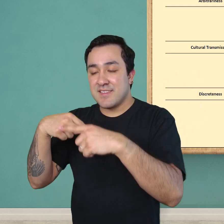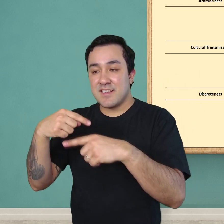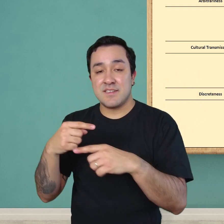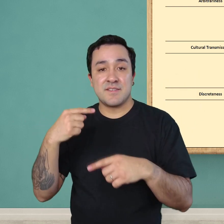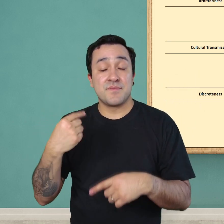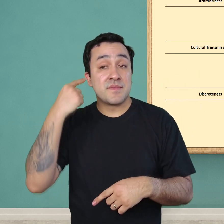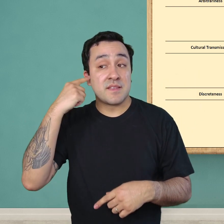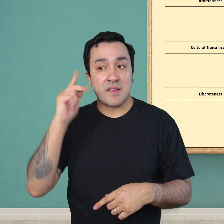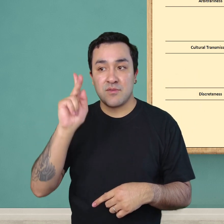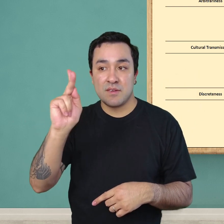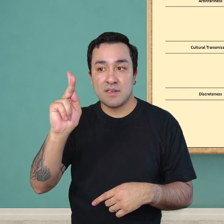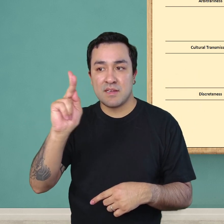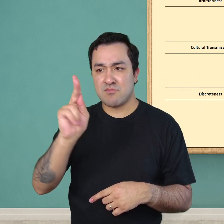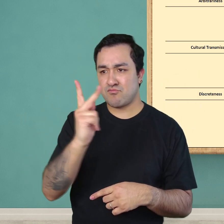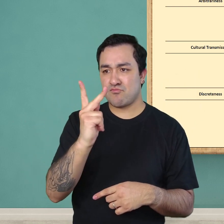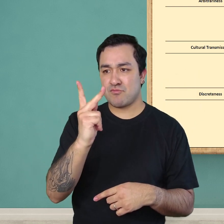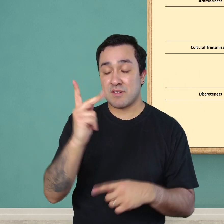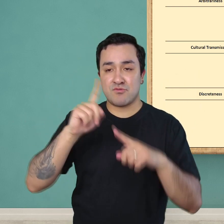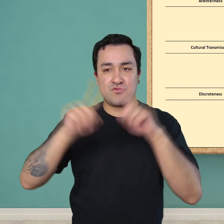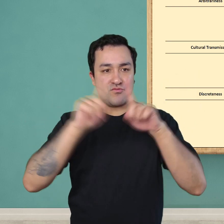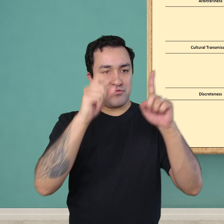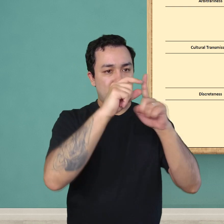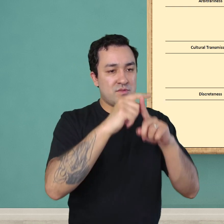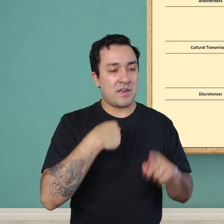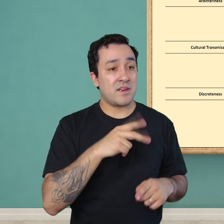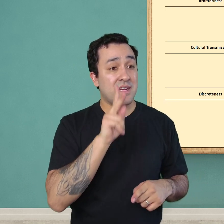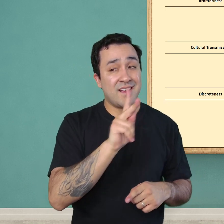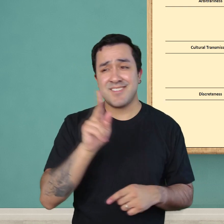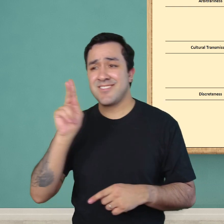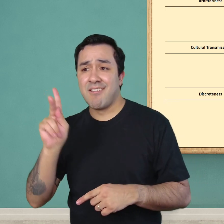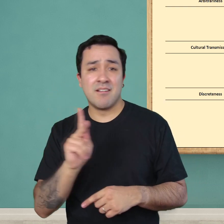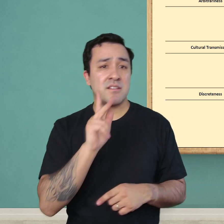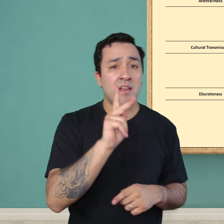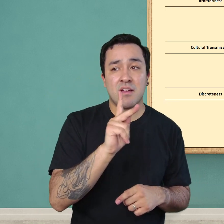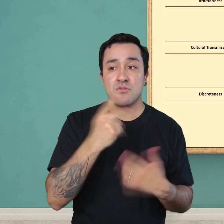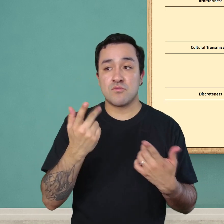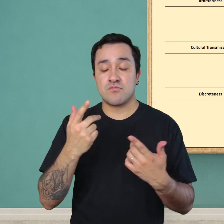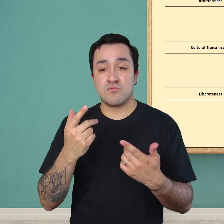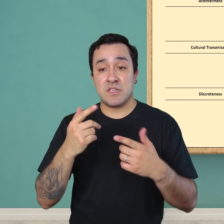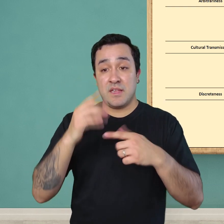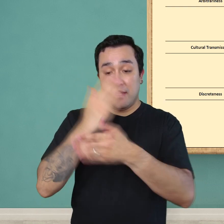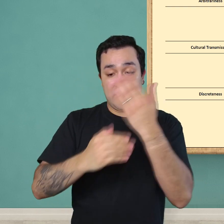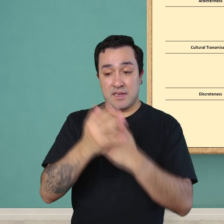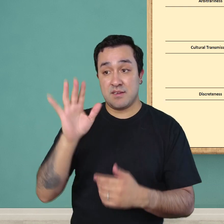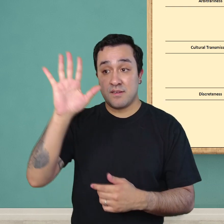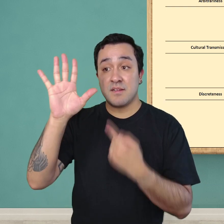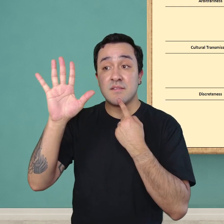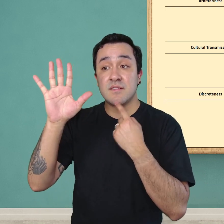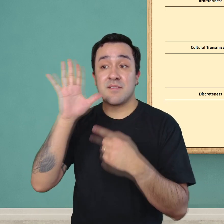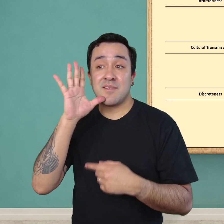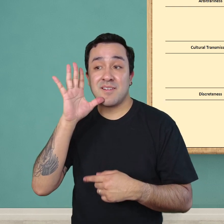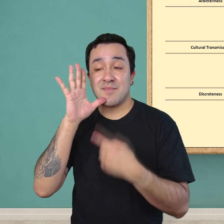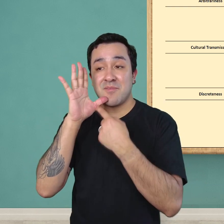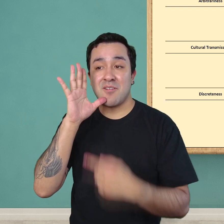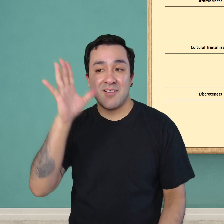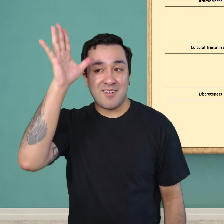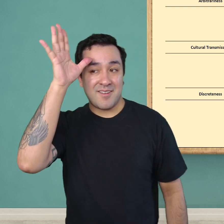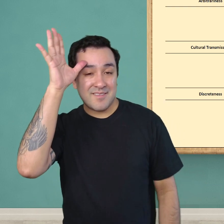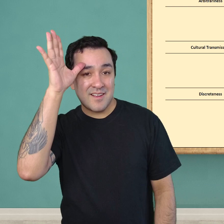be found in other words. The sign MOM uses a handshape that can be found in other signs, as well as the other parameters,